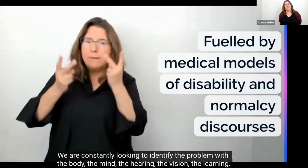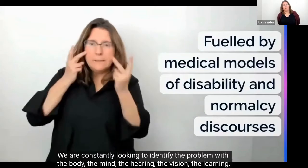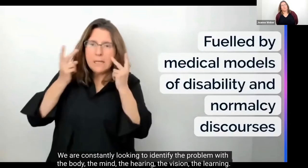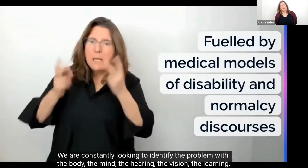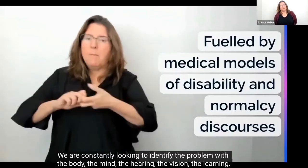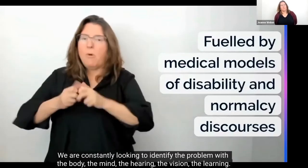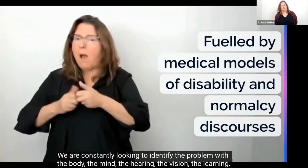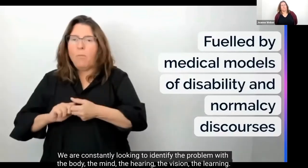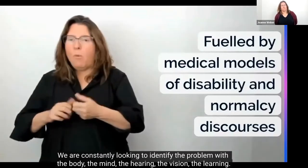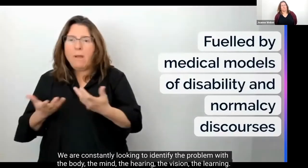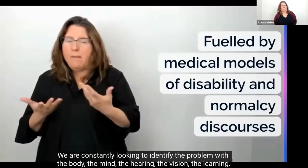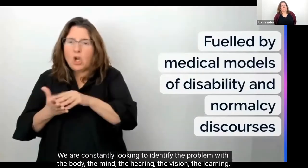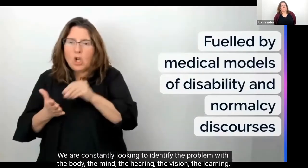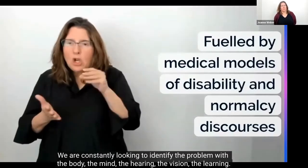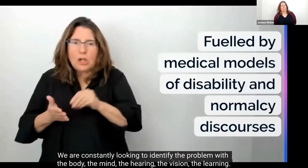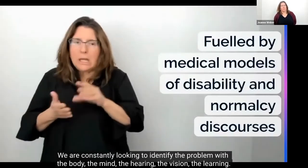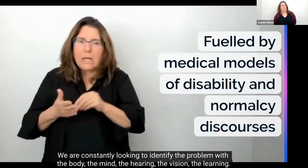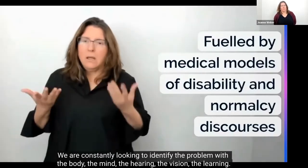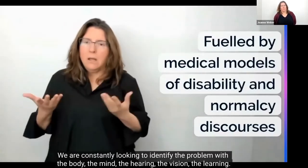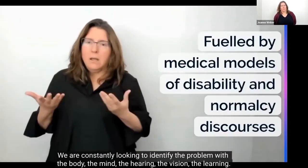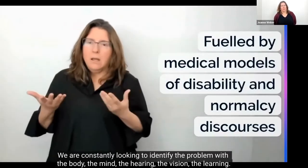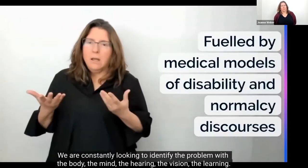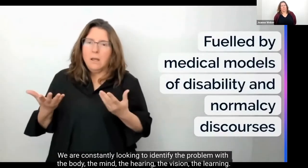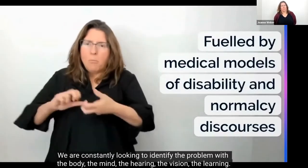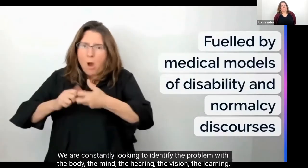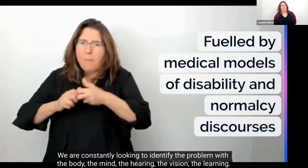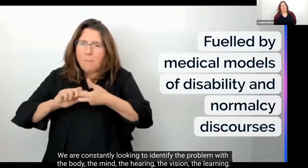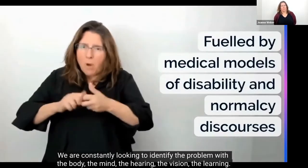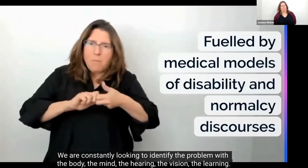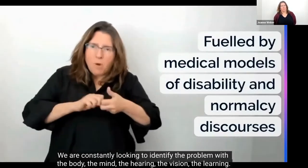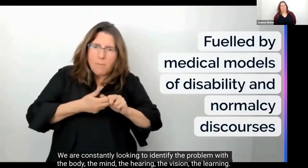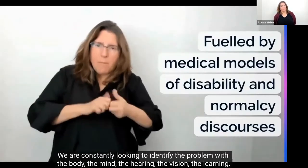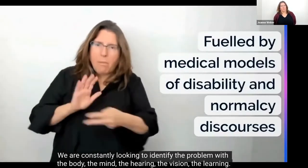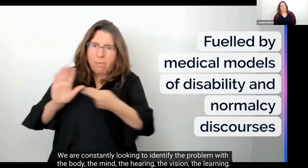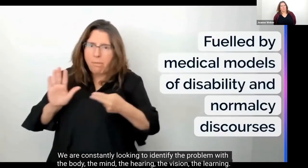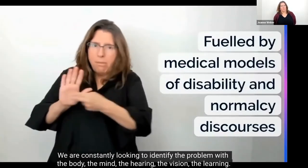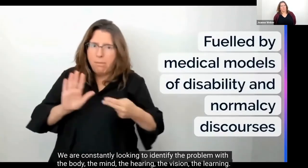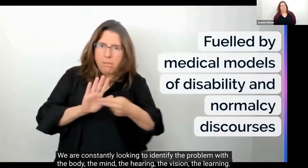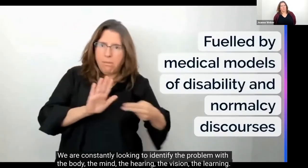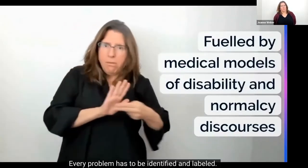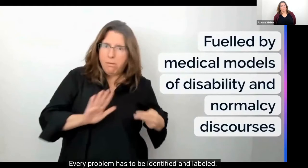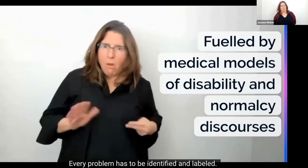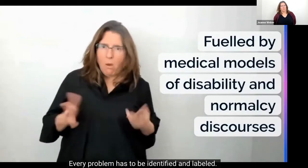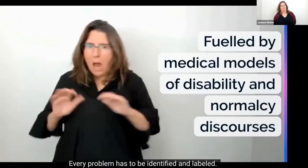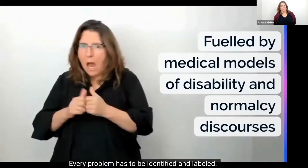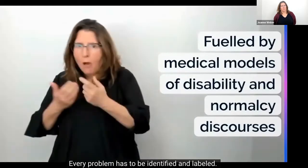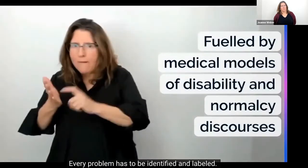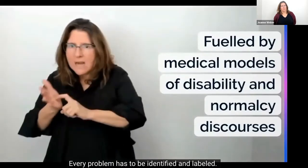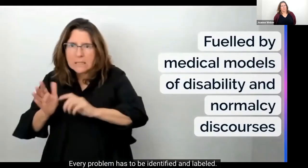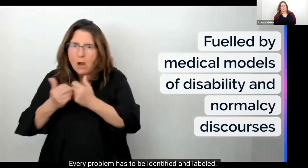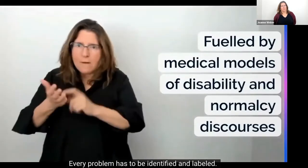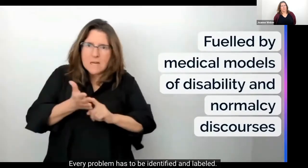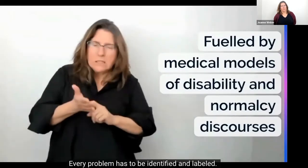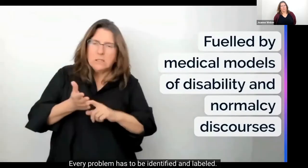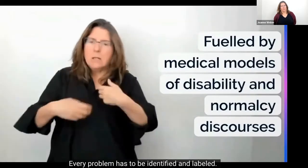looking to identify the problem with the body, the mind, the hearing, the the vision, the learning. Every problem